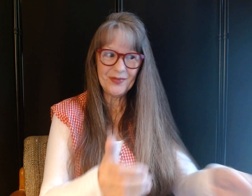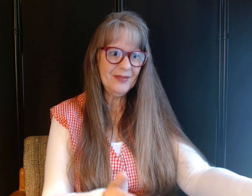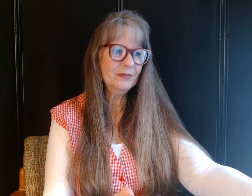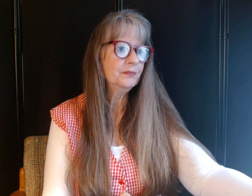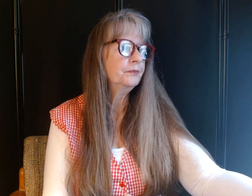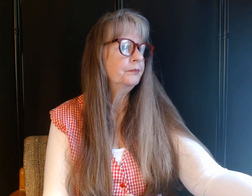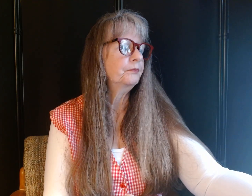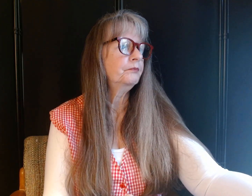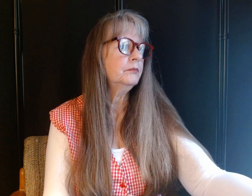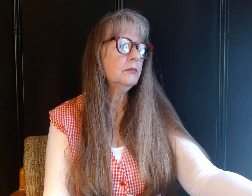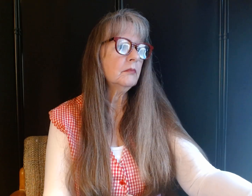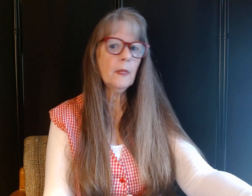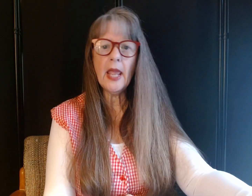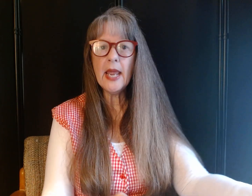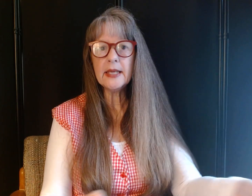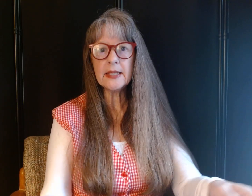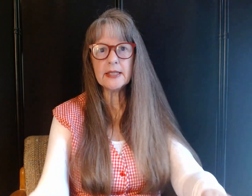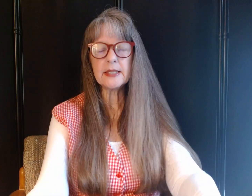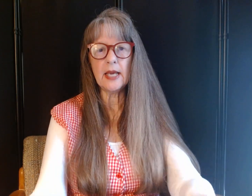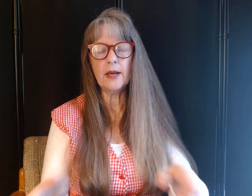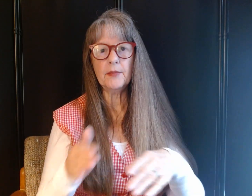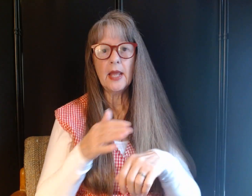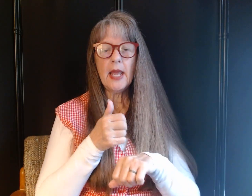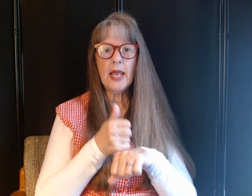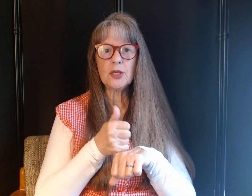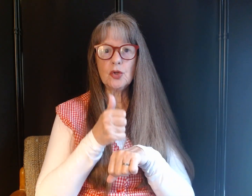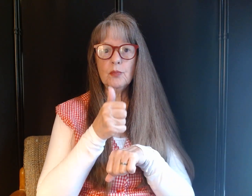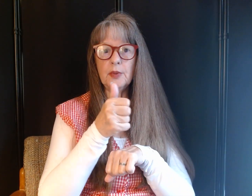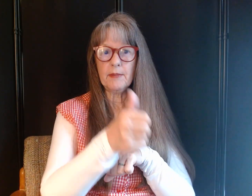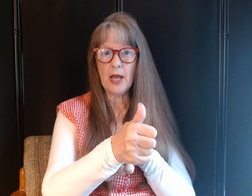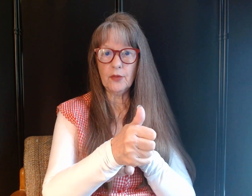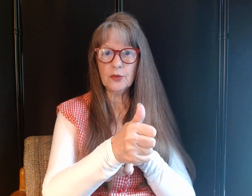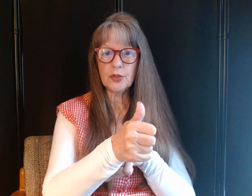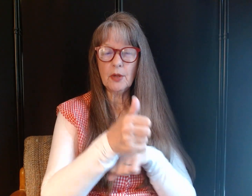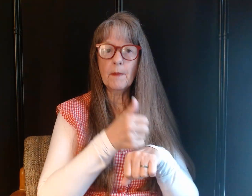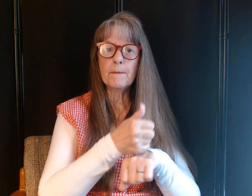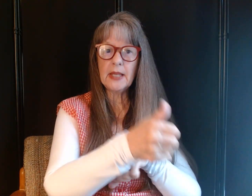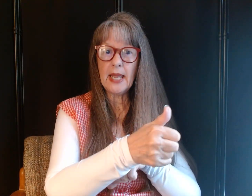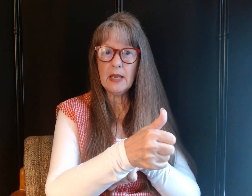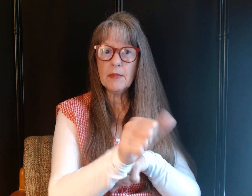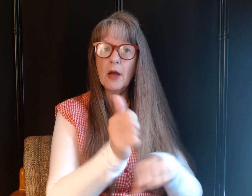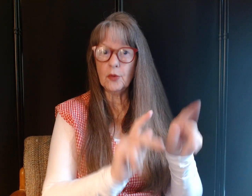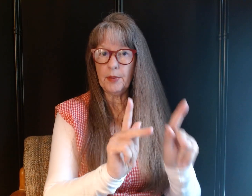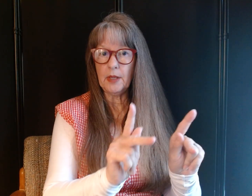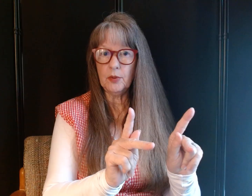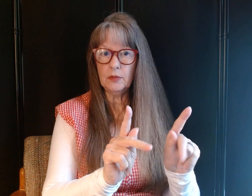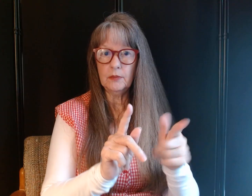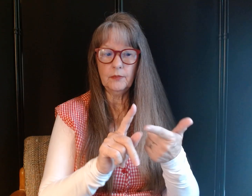right? And it's to blame other people,